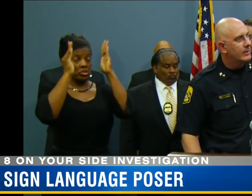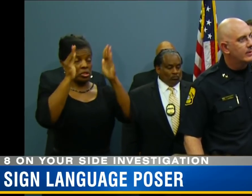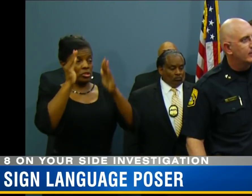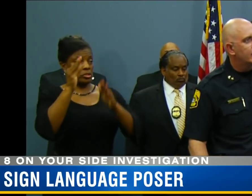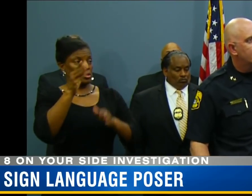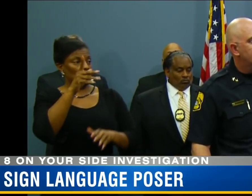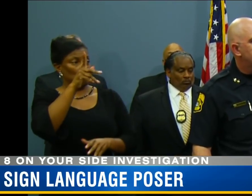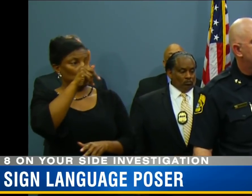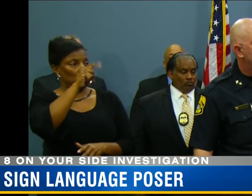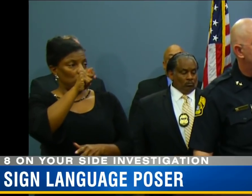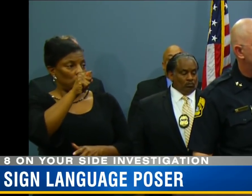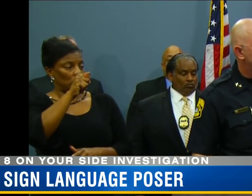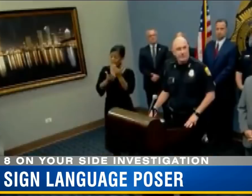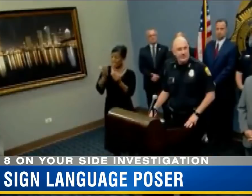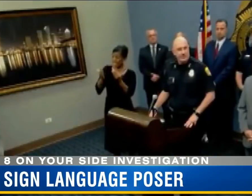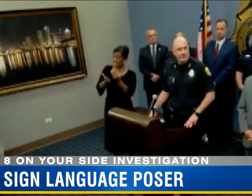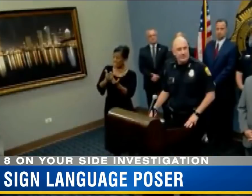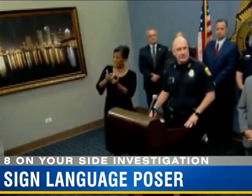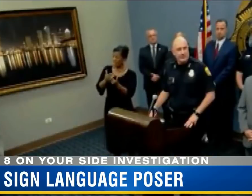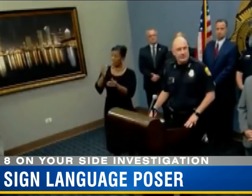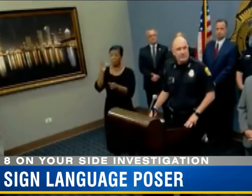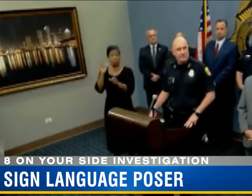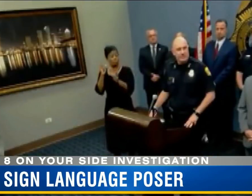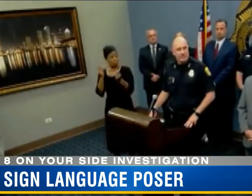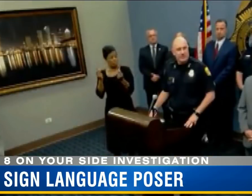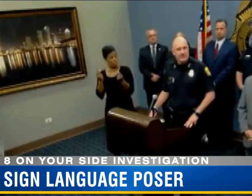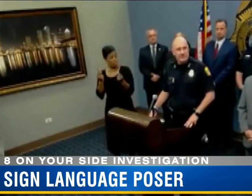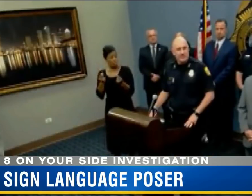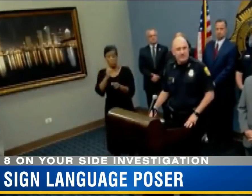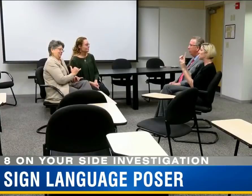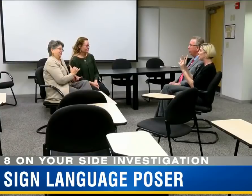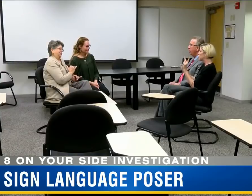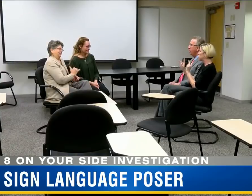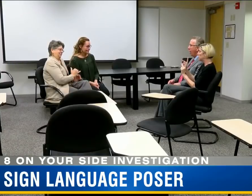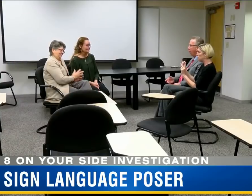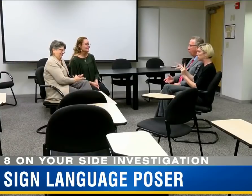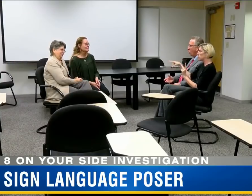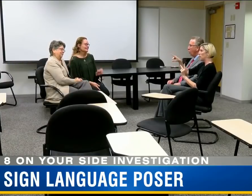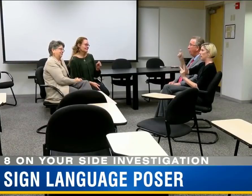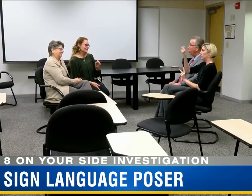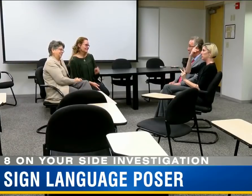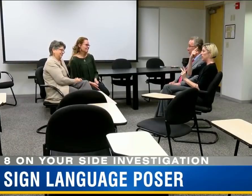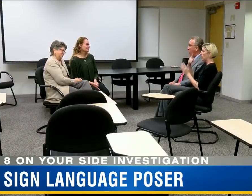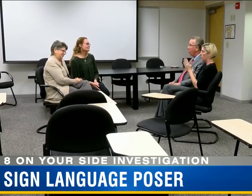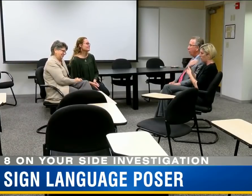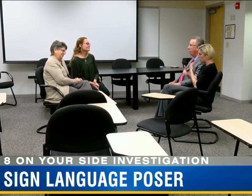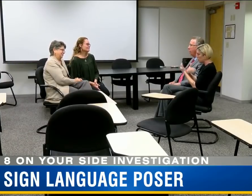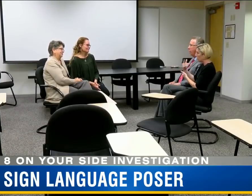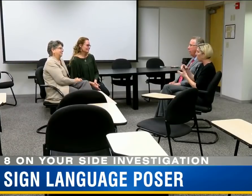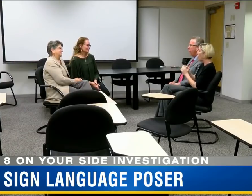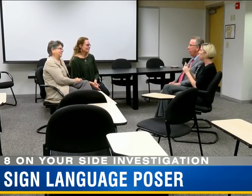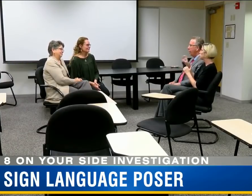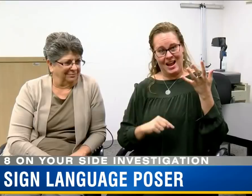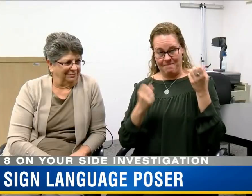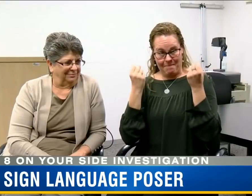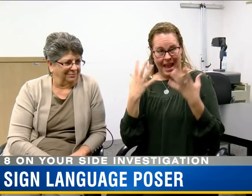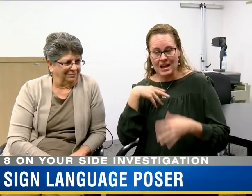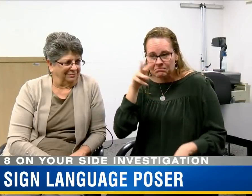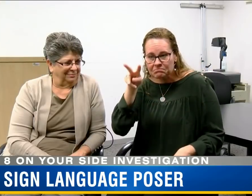Tuesday night was speaking gibberish with her hands. Even deaf educators at USF were confused. But I wasn't able to